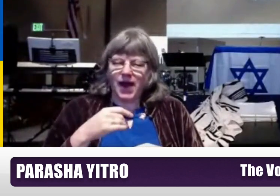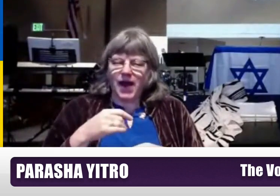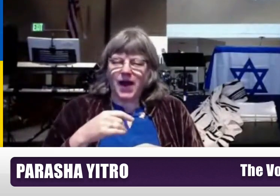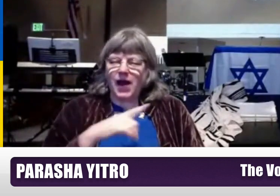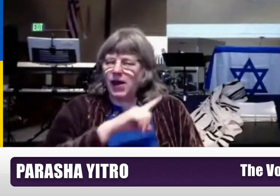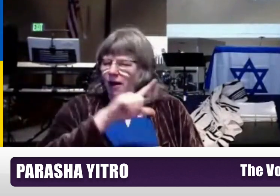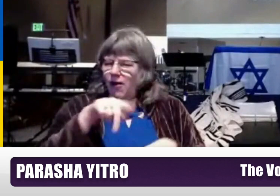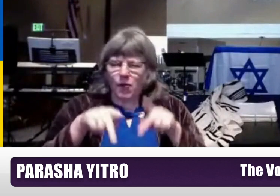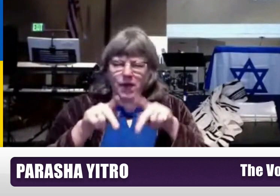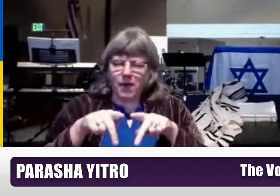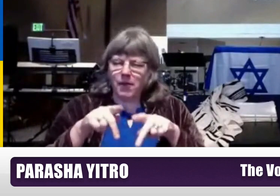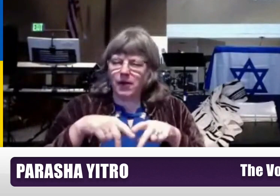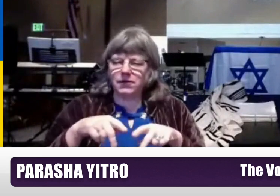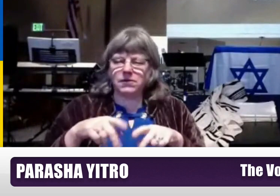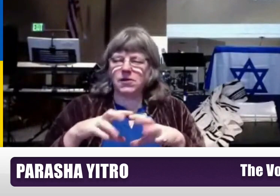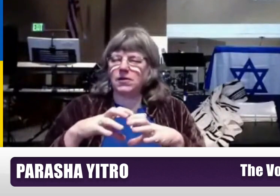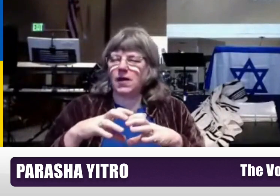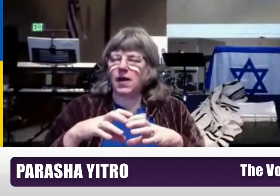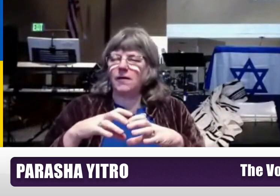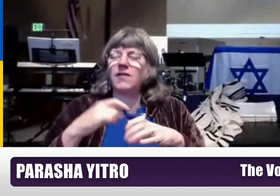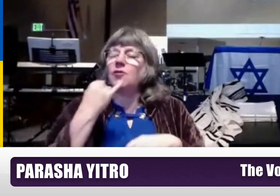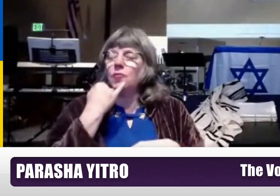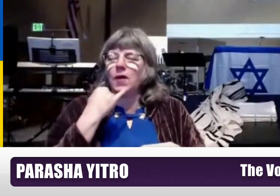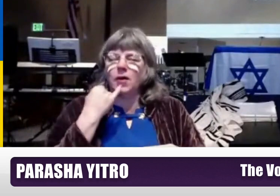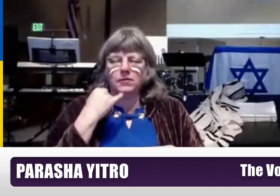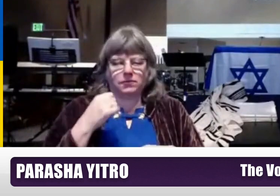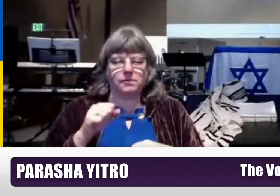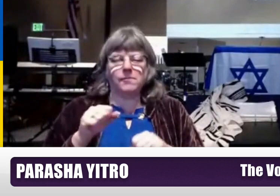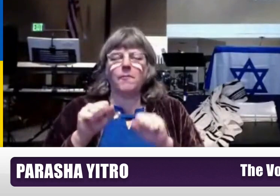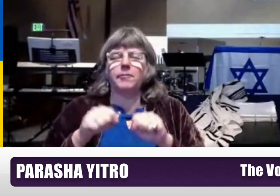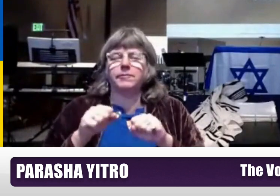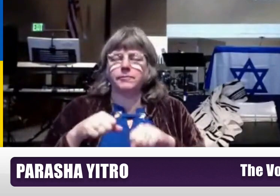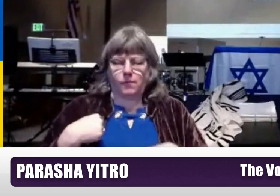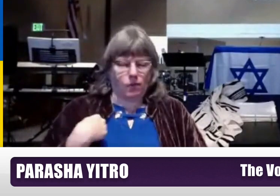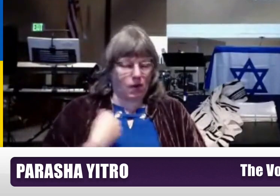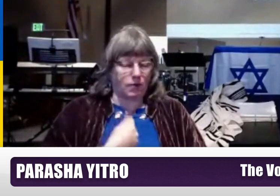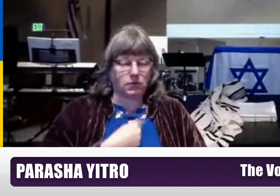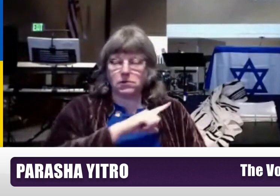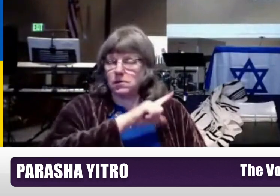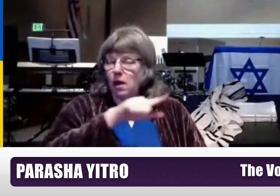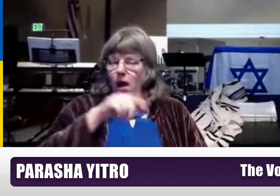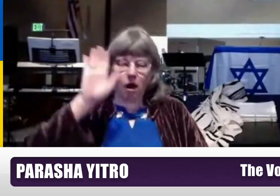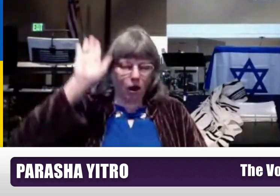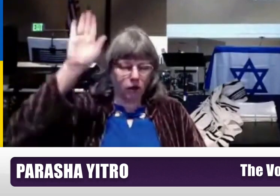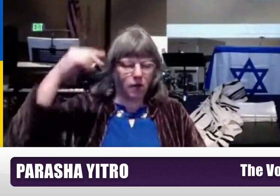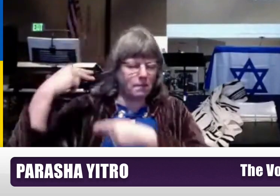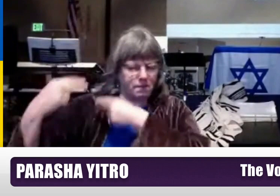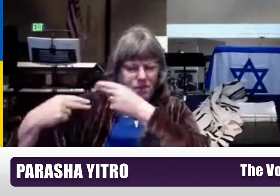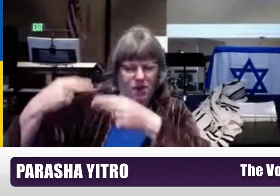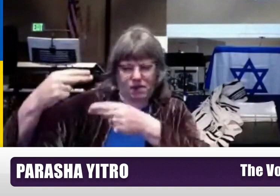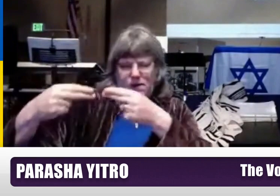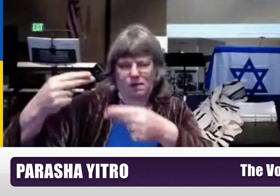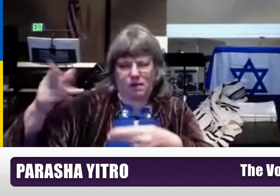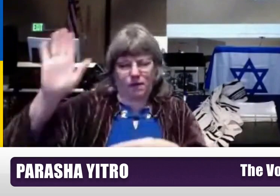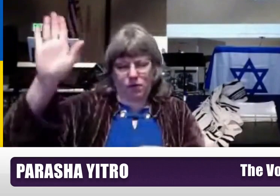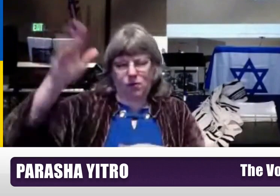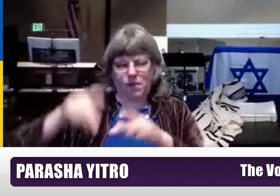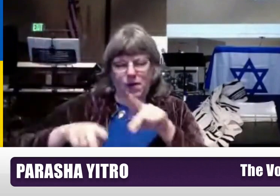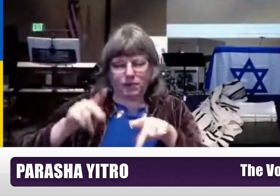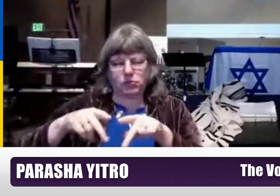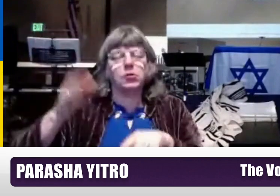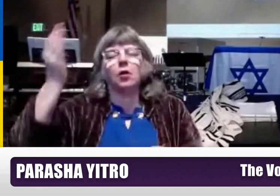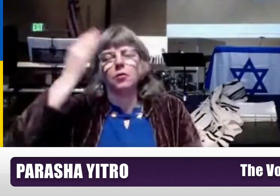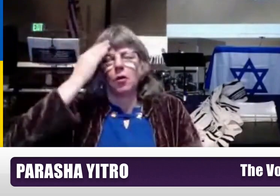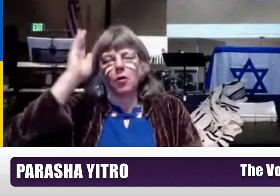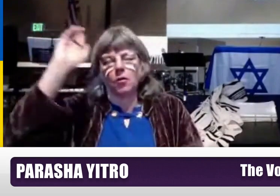people of the greater house of Israel. May we, our descendant and the descendant of your people of the greater house of Israel,